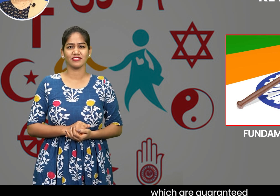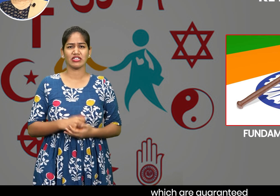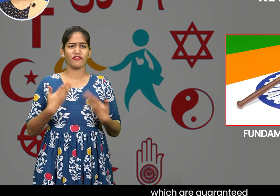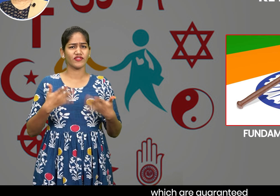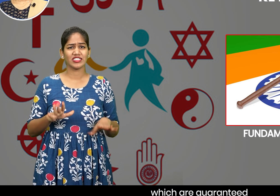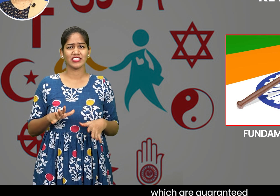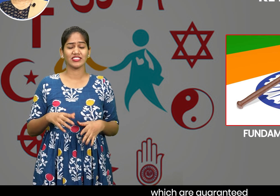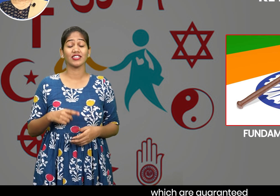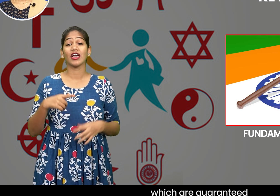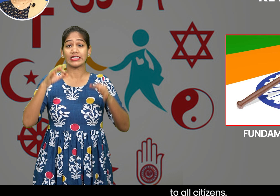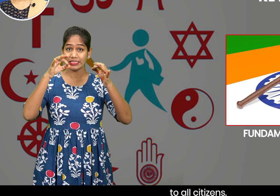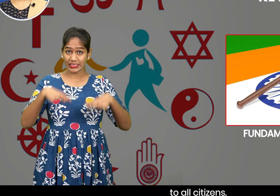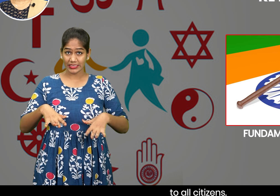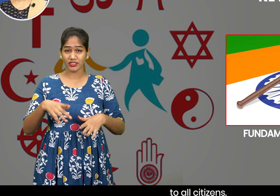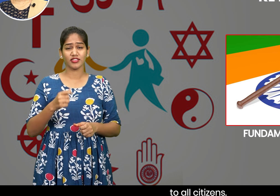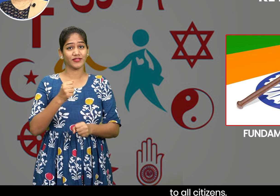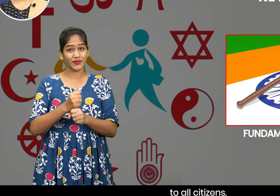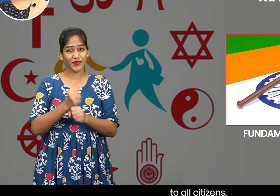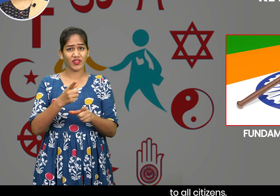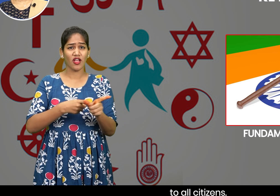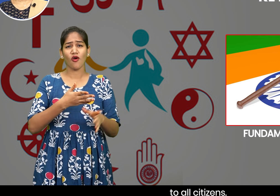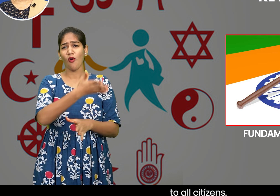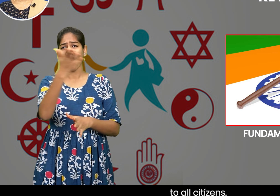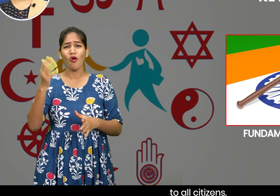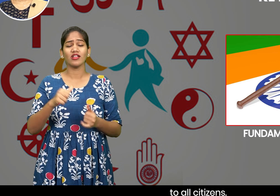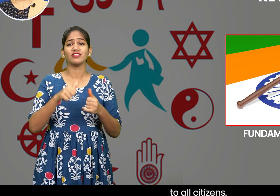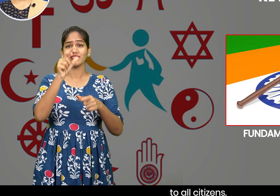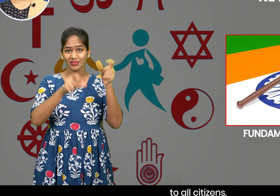which are guaranteed to all citizens.